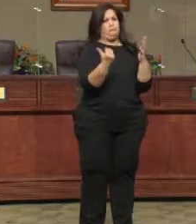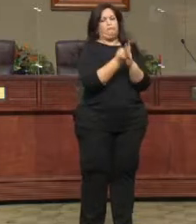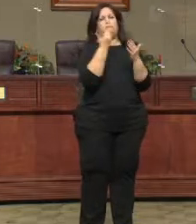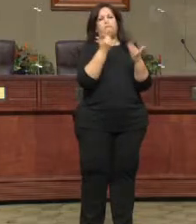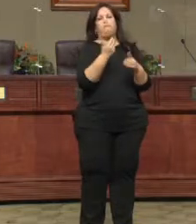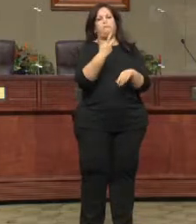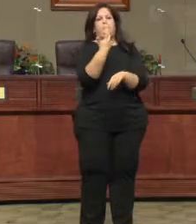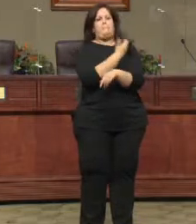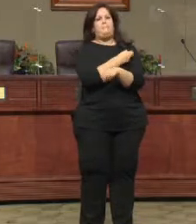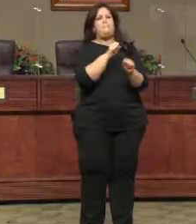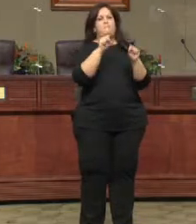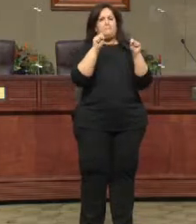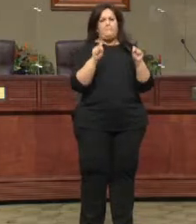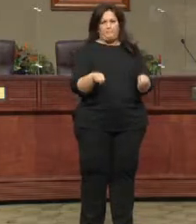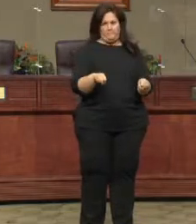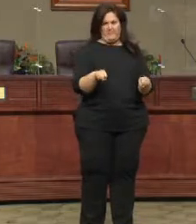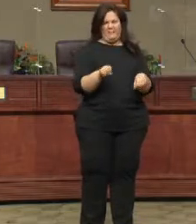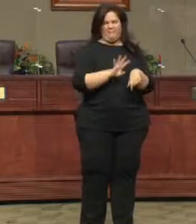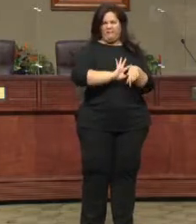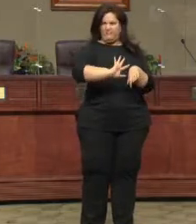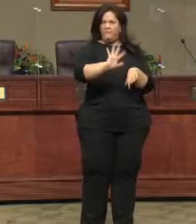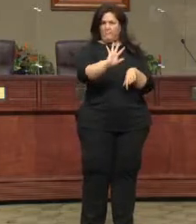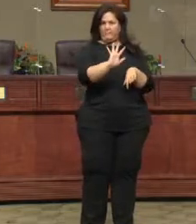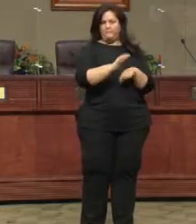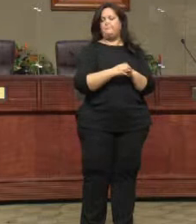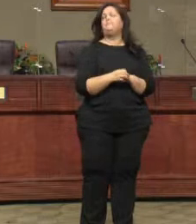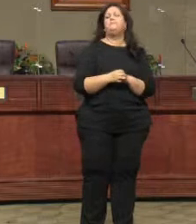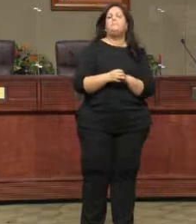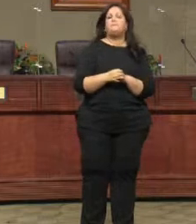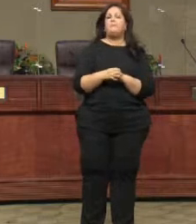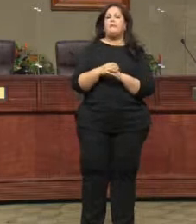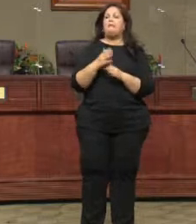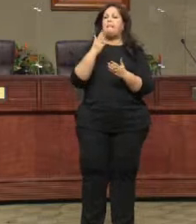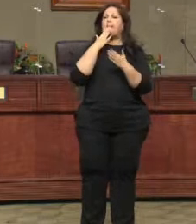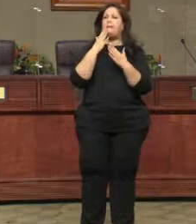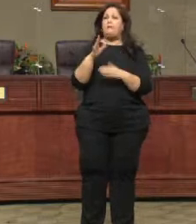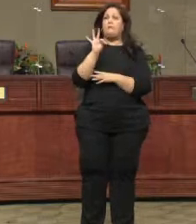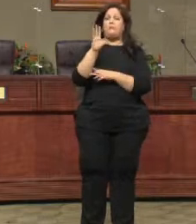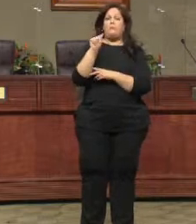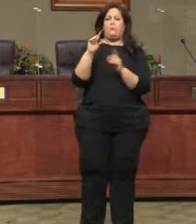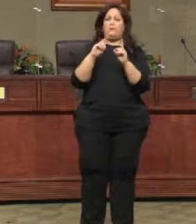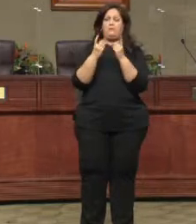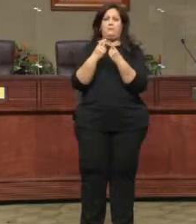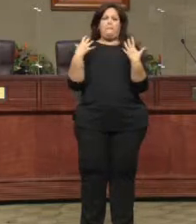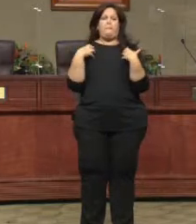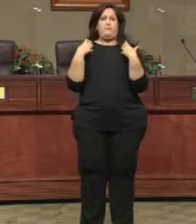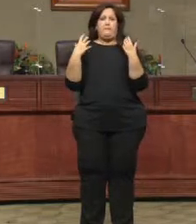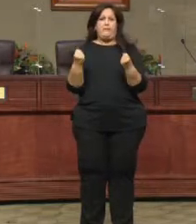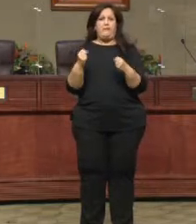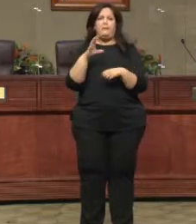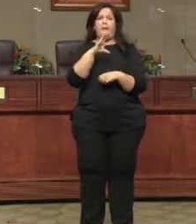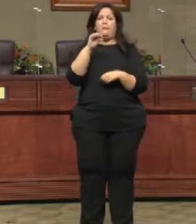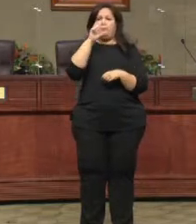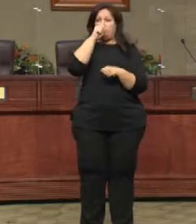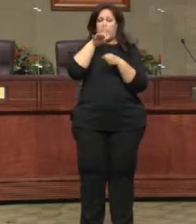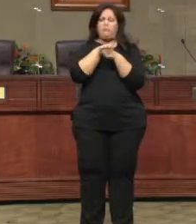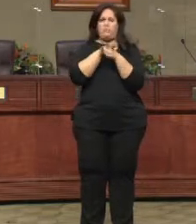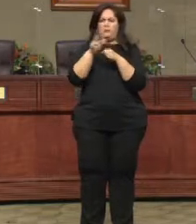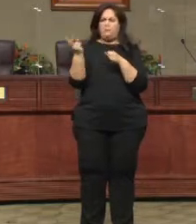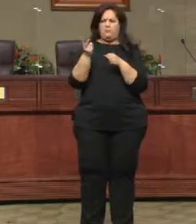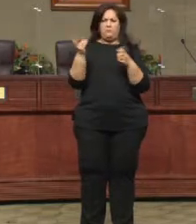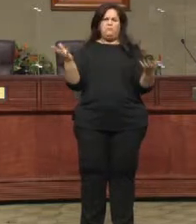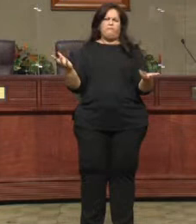p.m. Walk-ups will be offered. We are thankful to the Florida Department of Health and Orange County for their partnership on